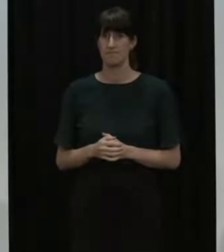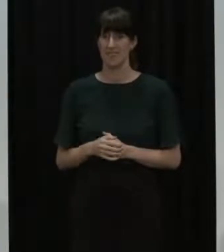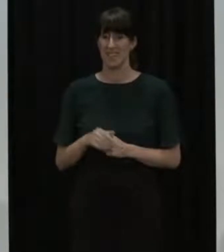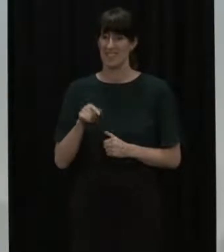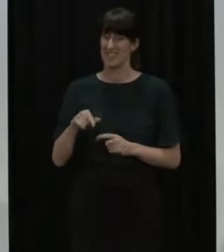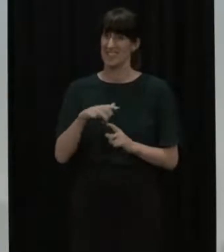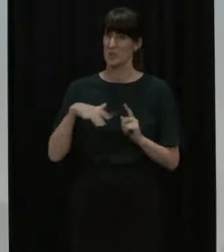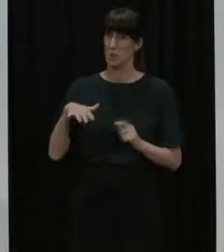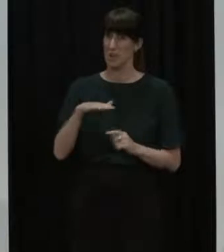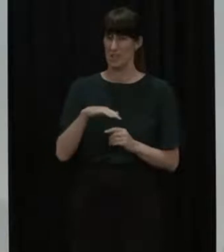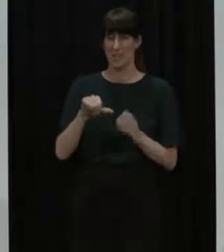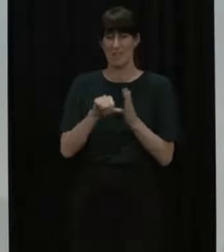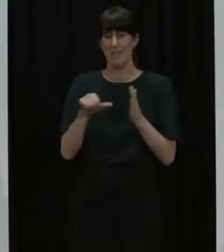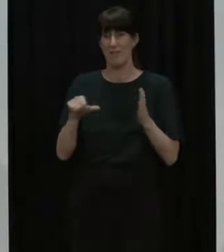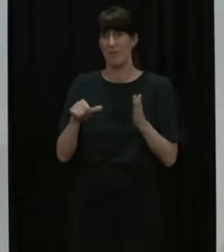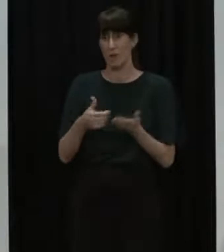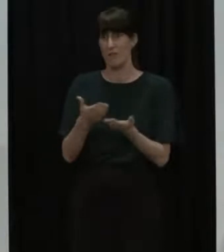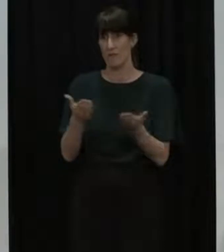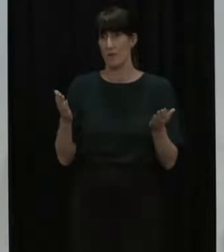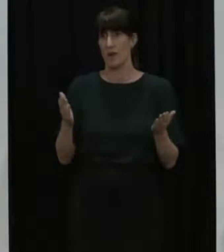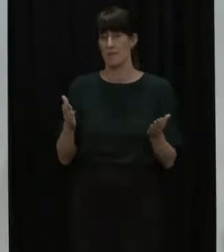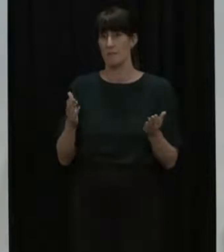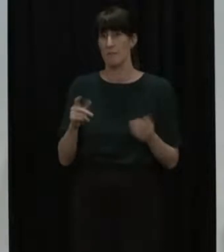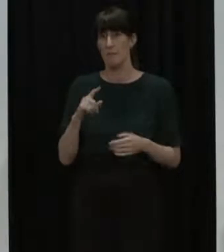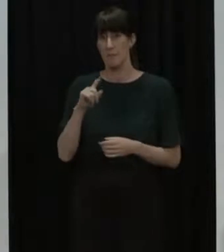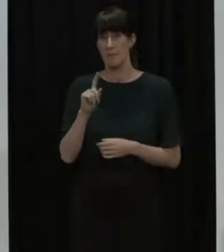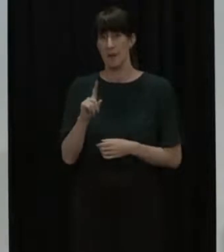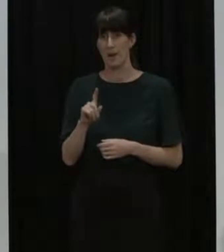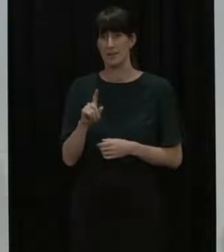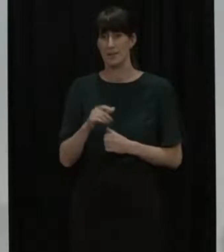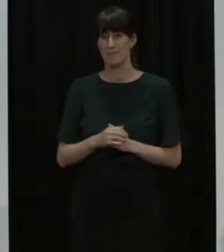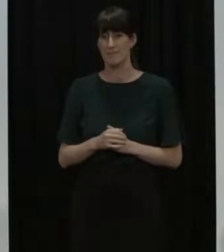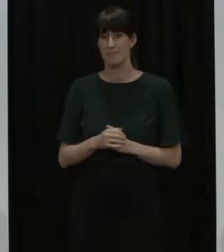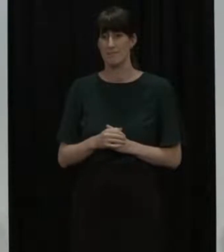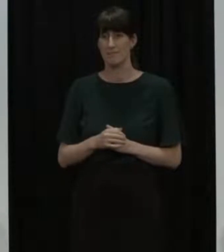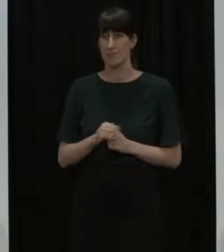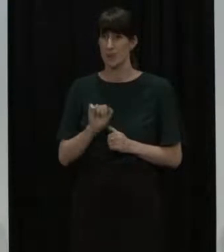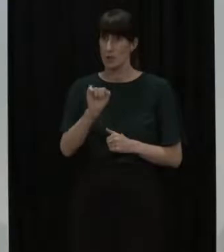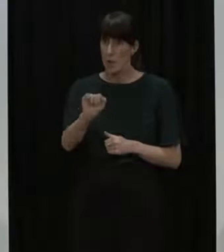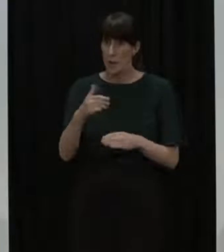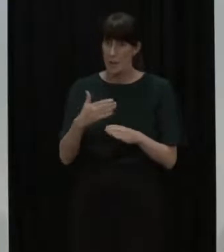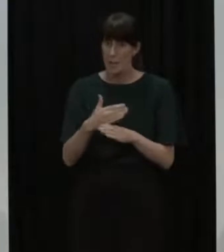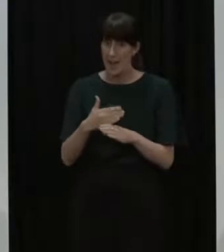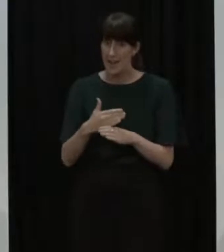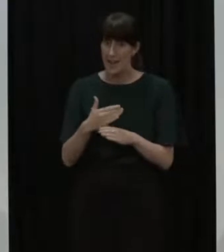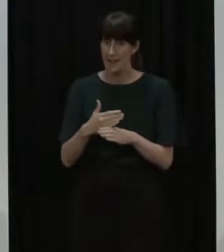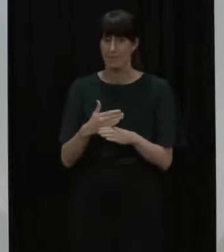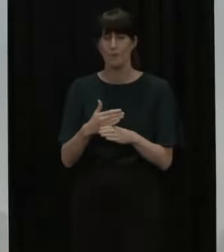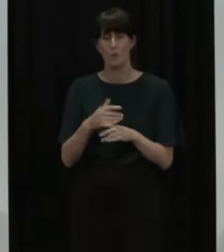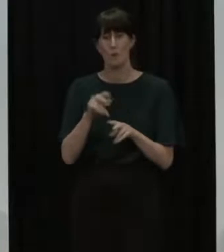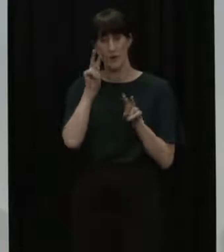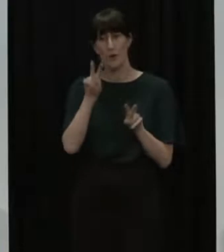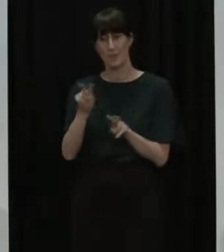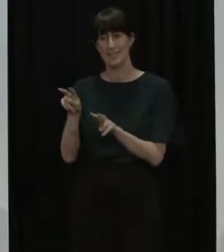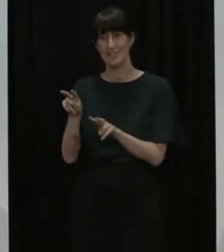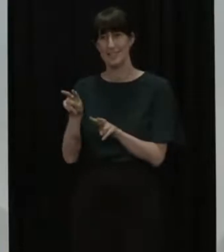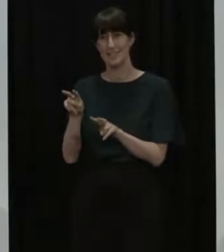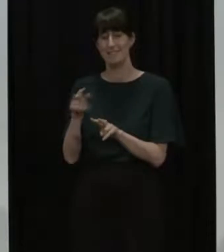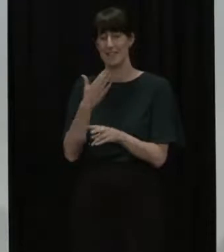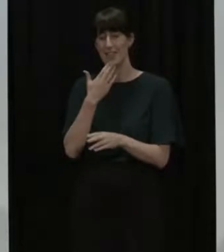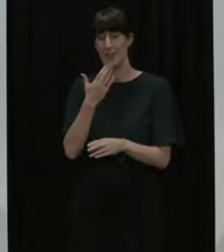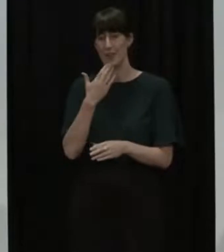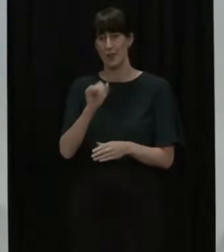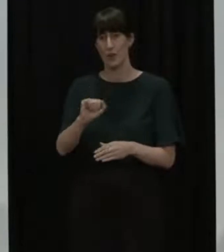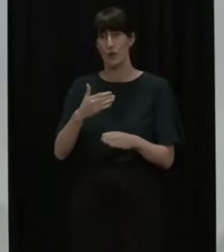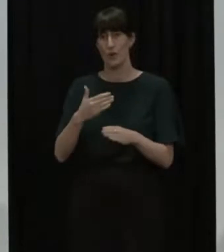tough situation for everyone, but I want to say that your mahi has not been unnoticed, and we really thank you for what you're doing.